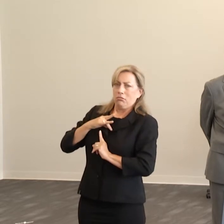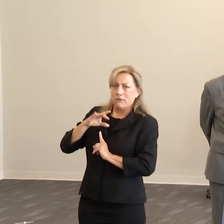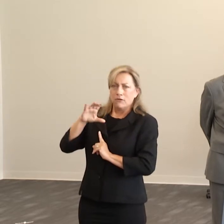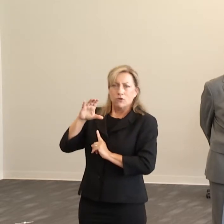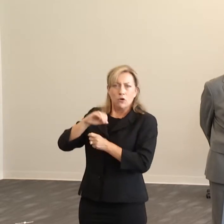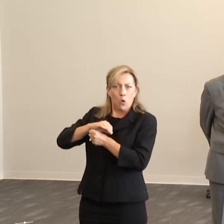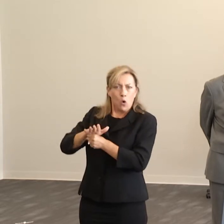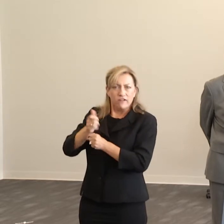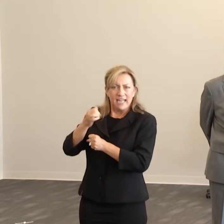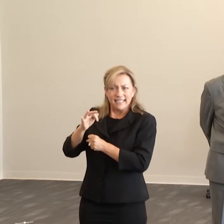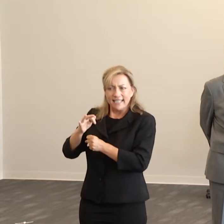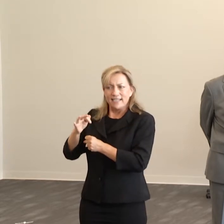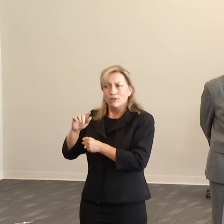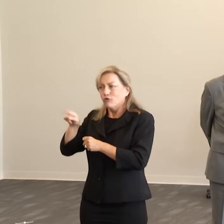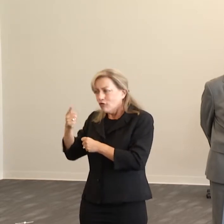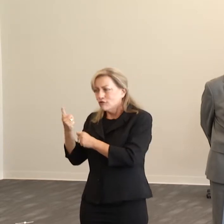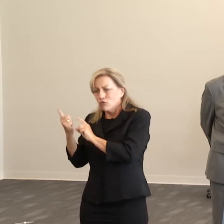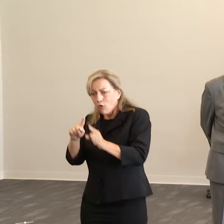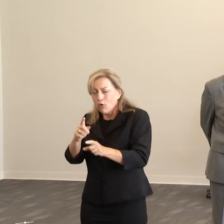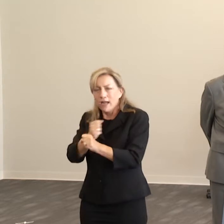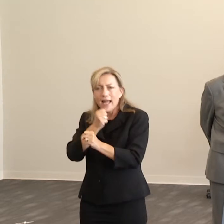order to get their daily medications.